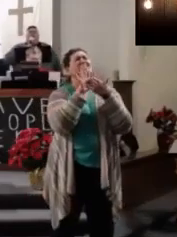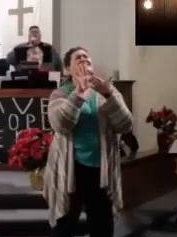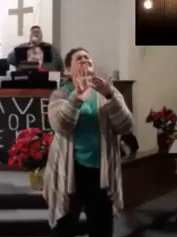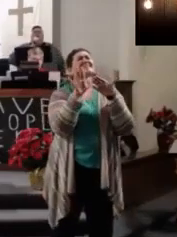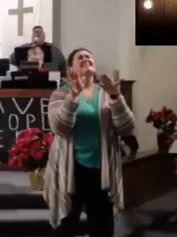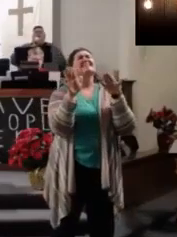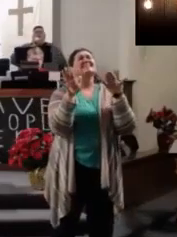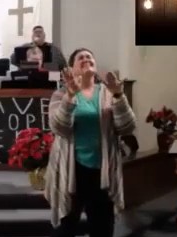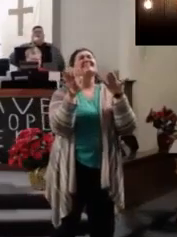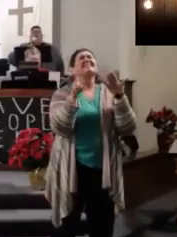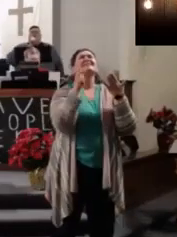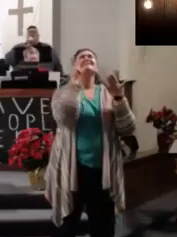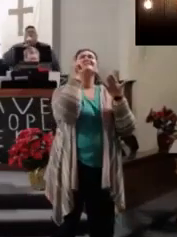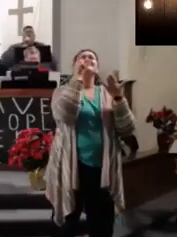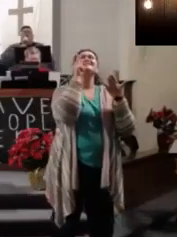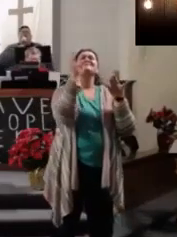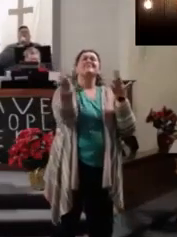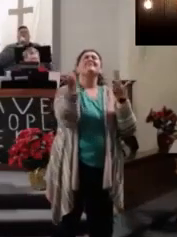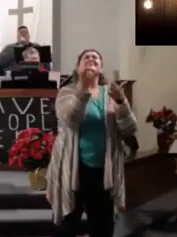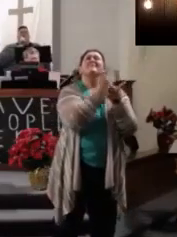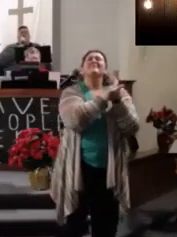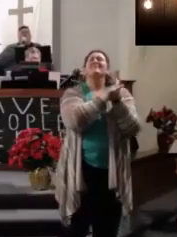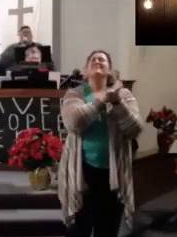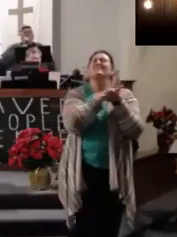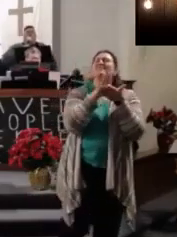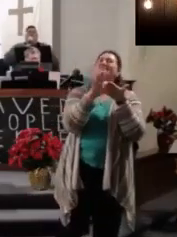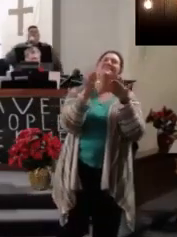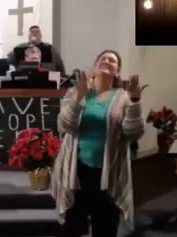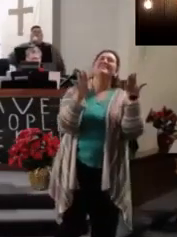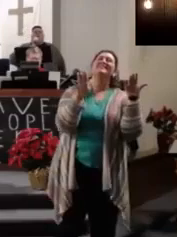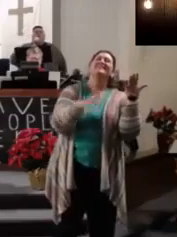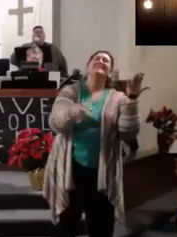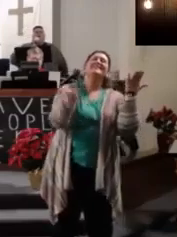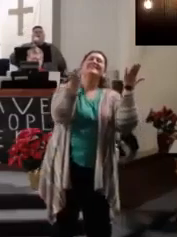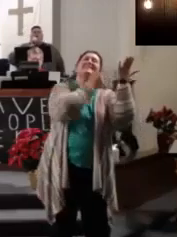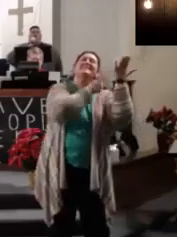Holy, you are holy,